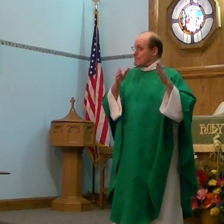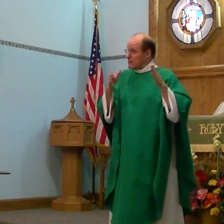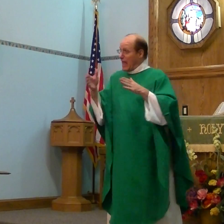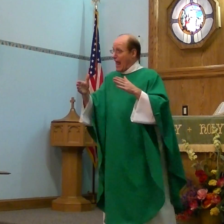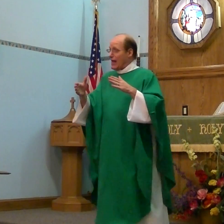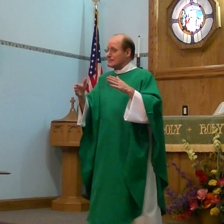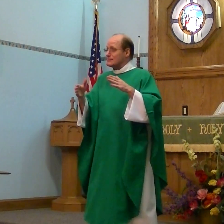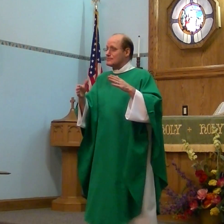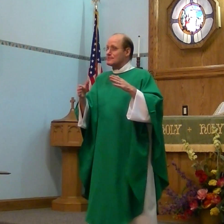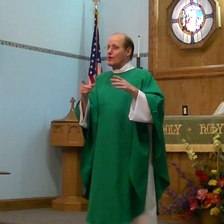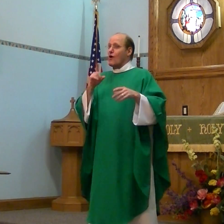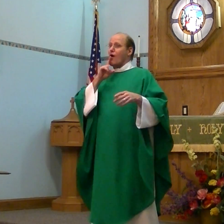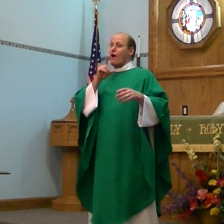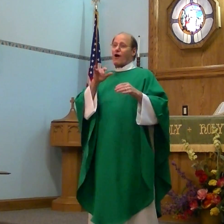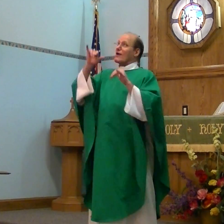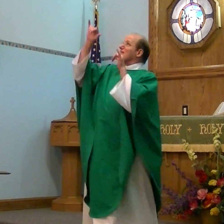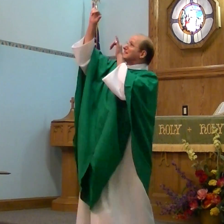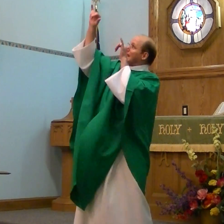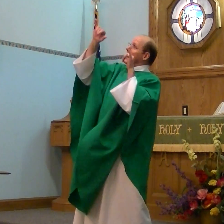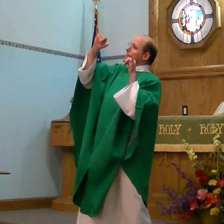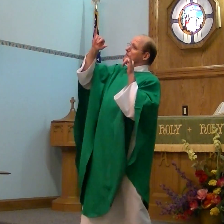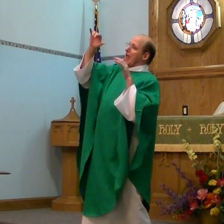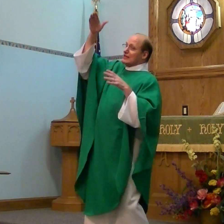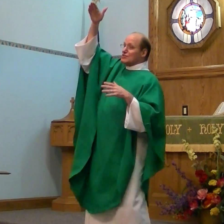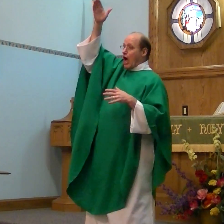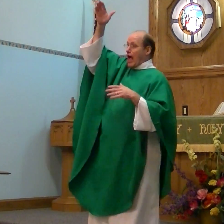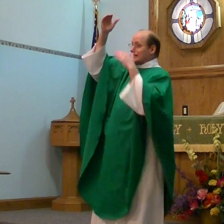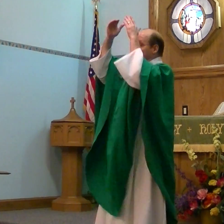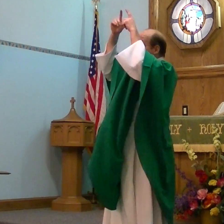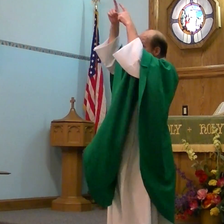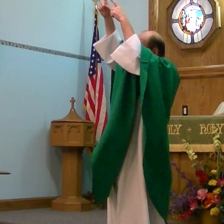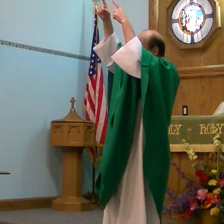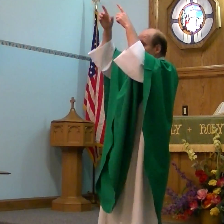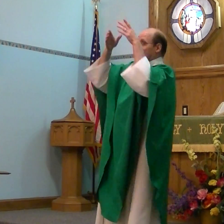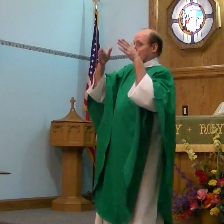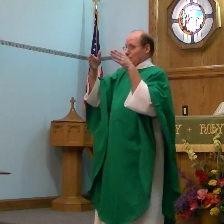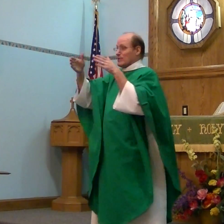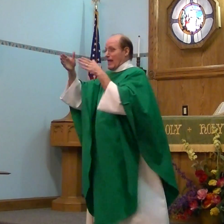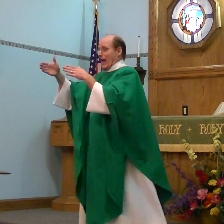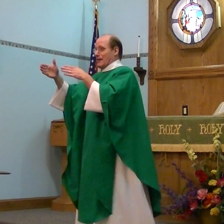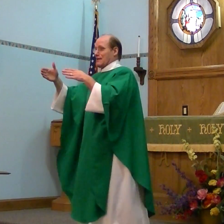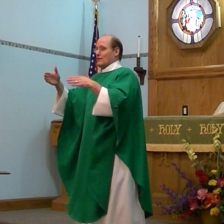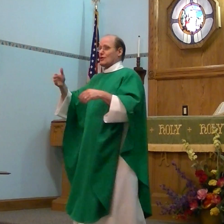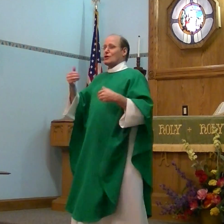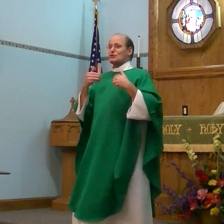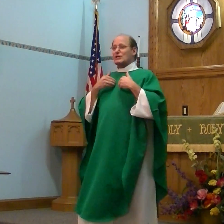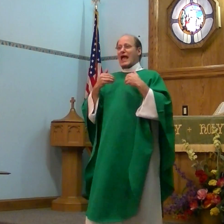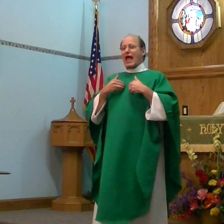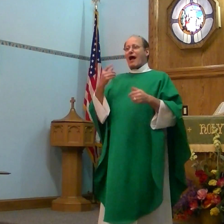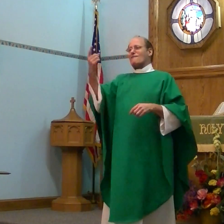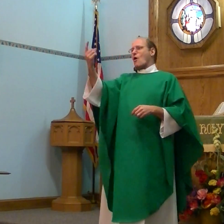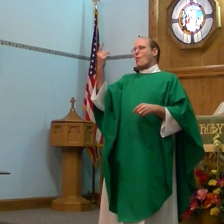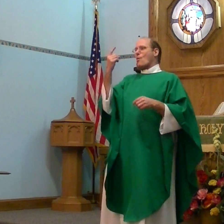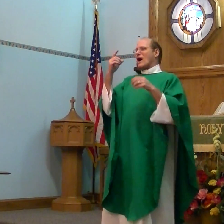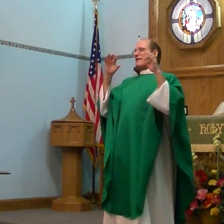plans are the same as God's heavenly plan. To have one